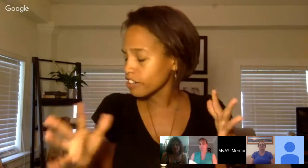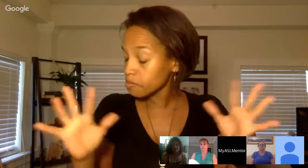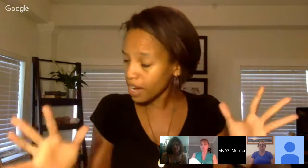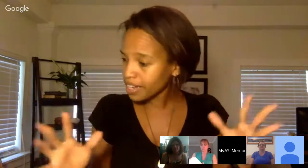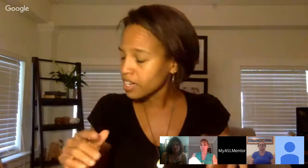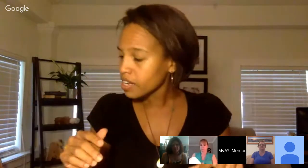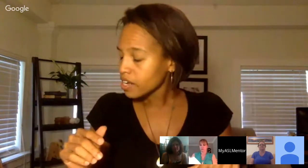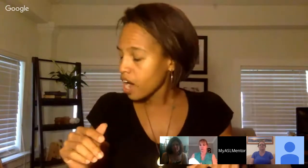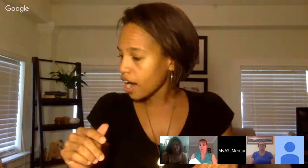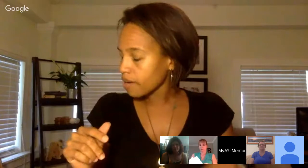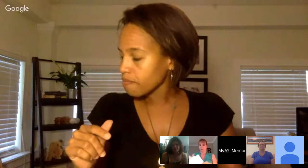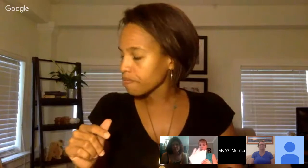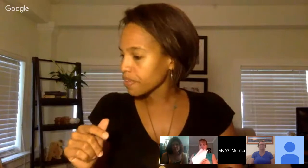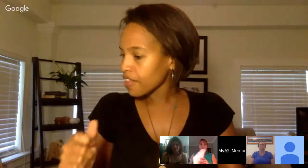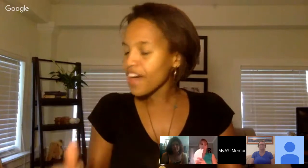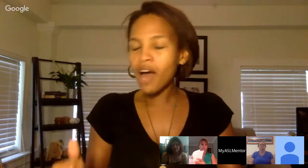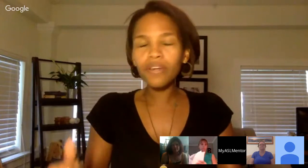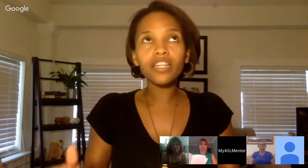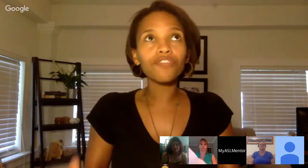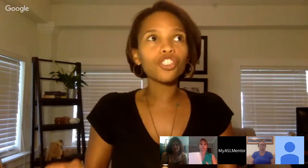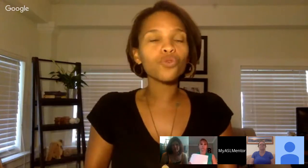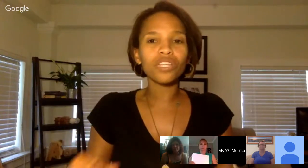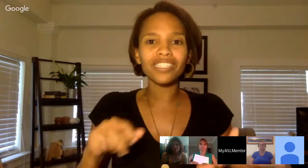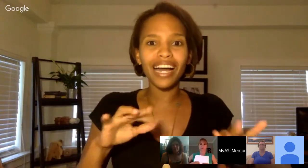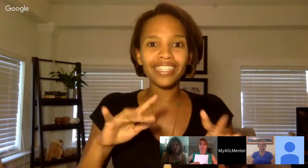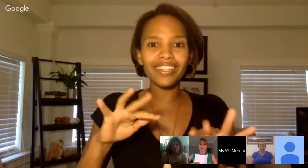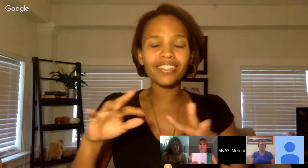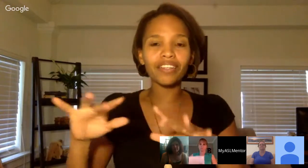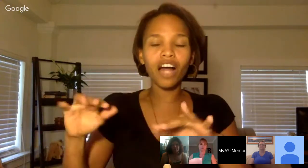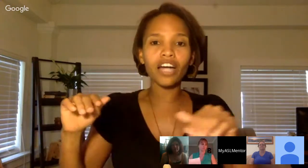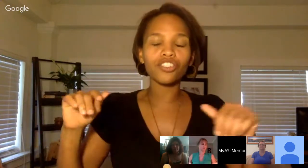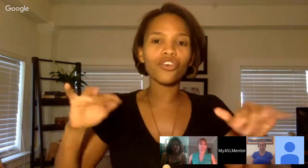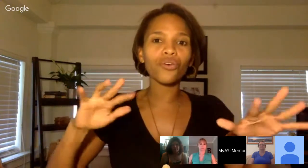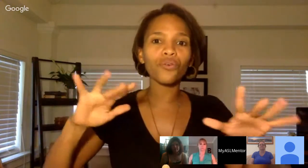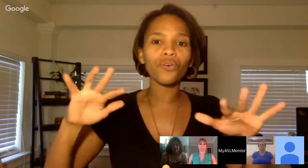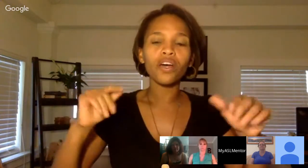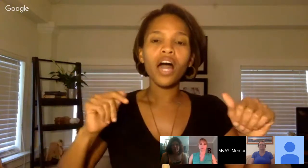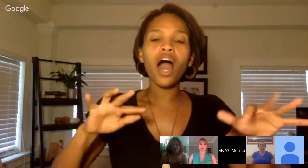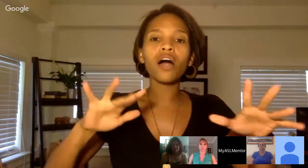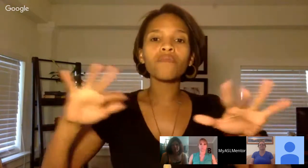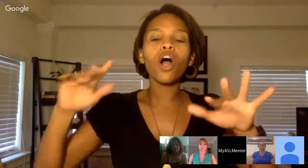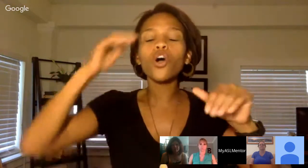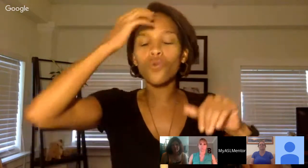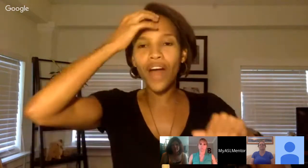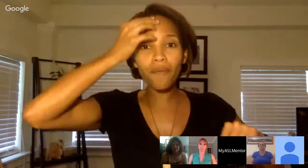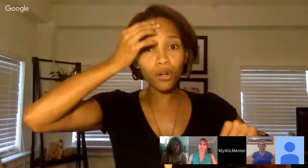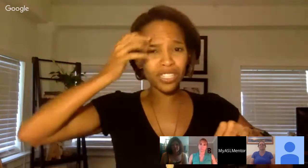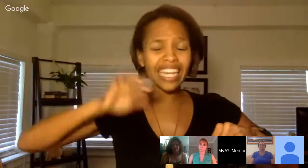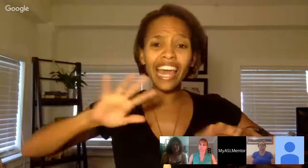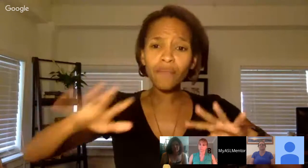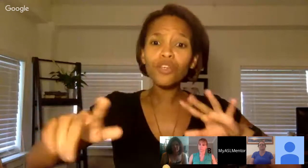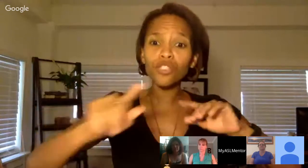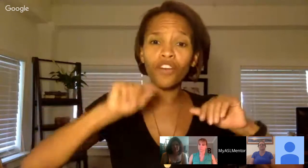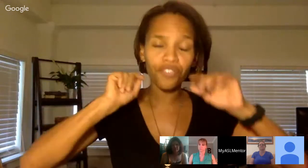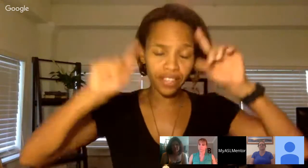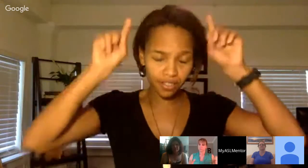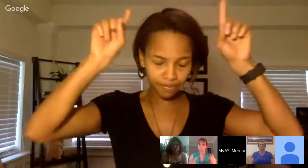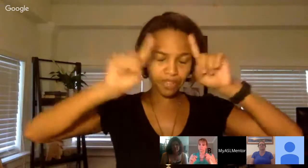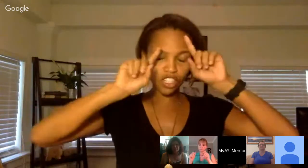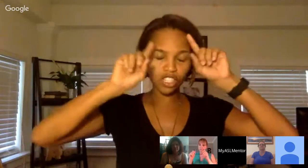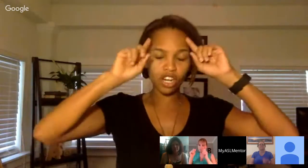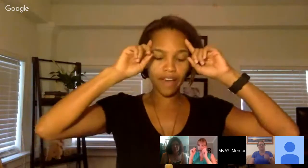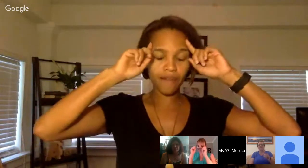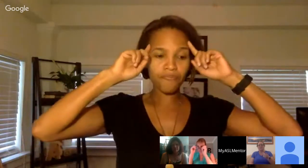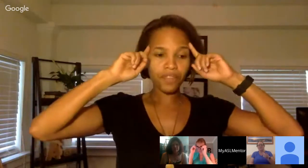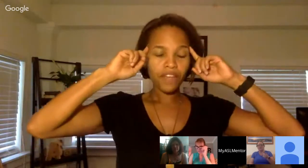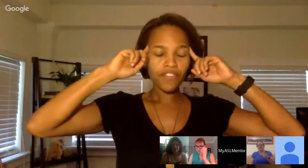for themselves, but that individual signs this a lot too. Oh, that person, it can be used for other things.